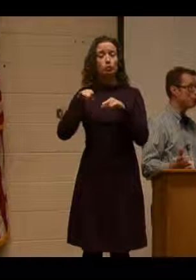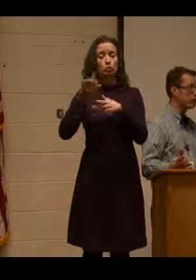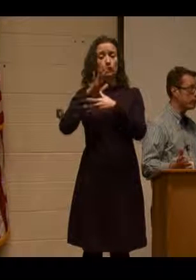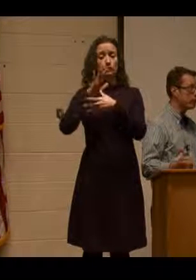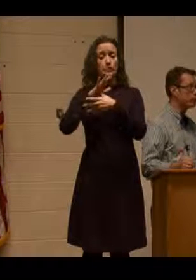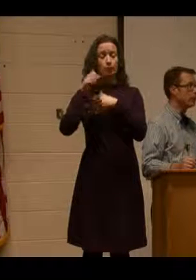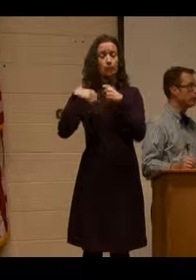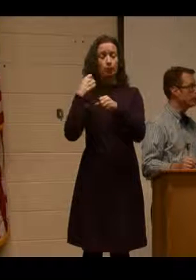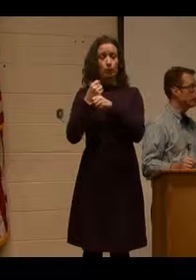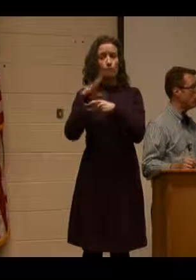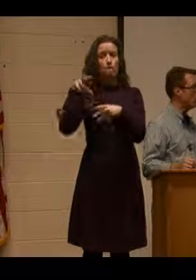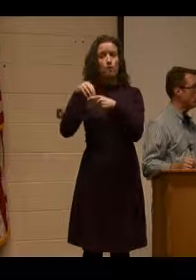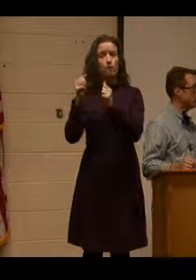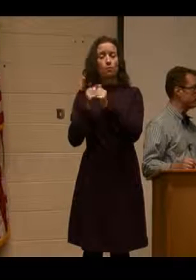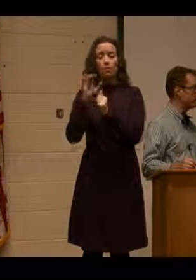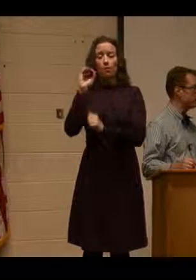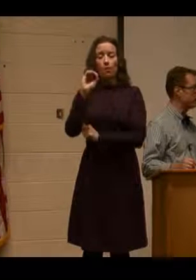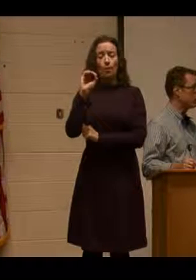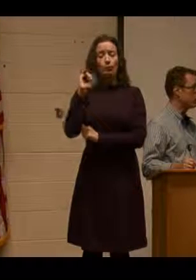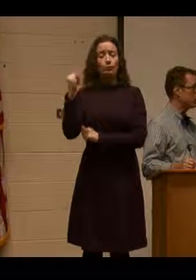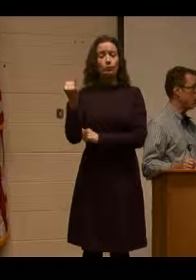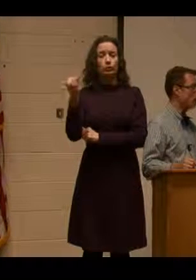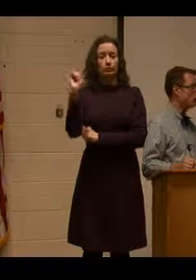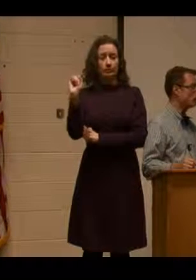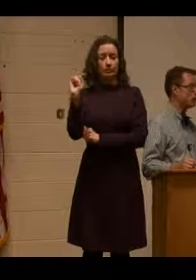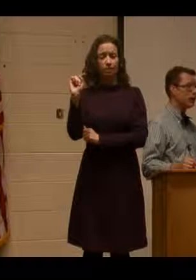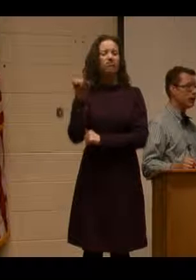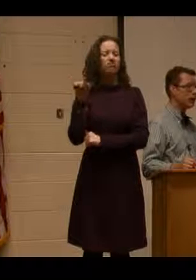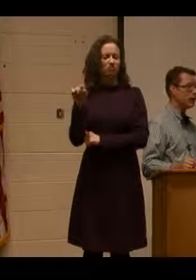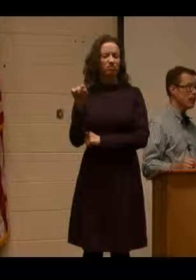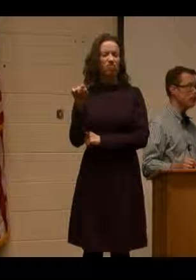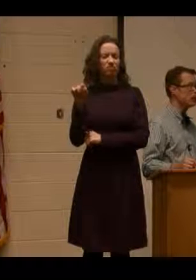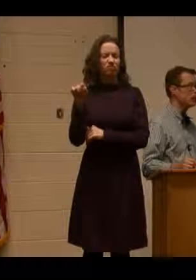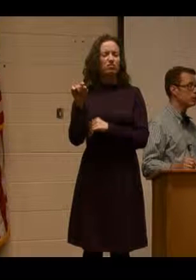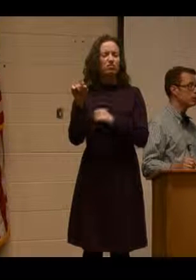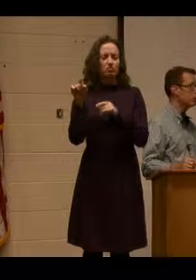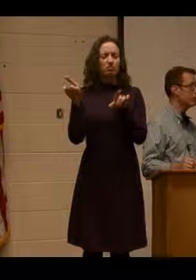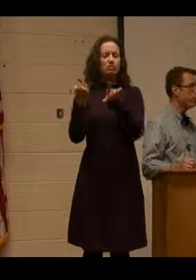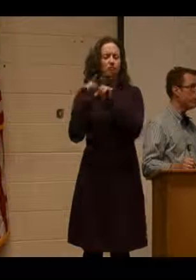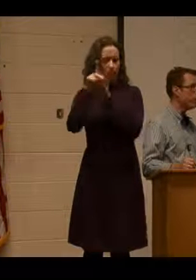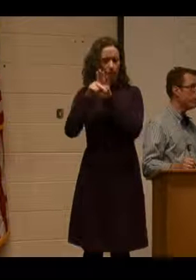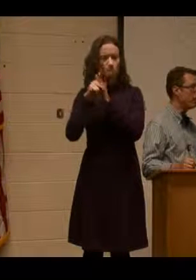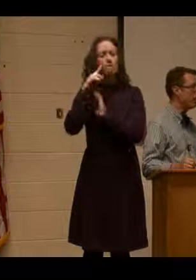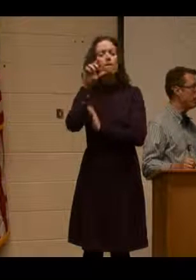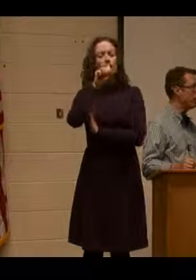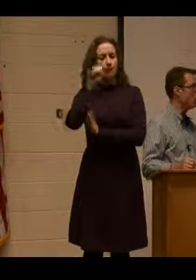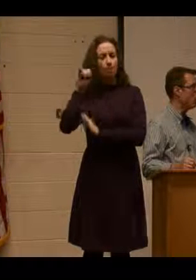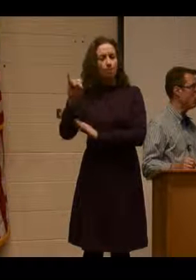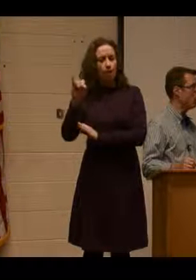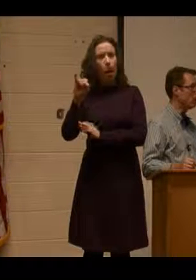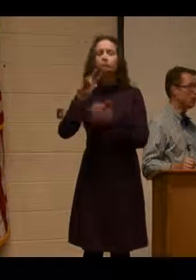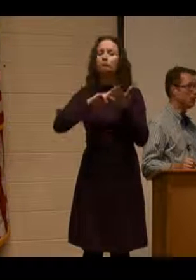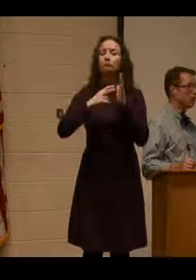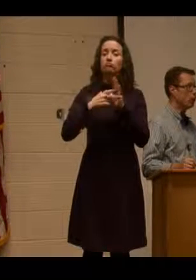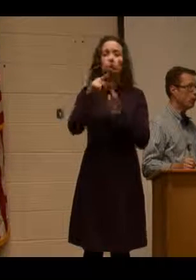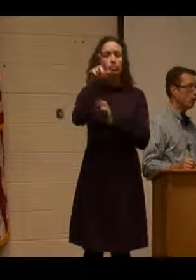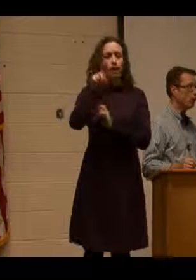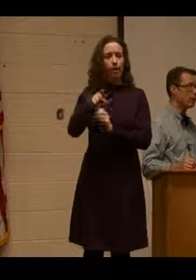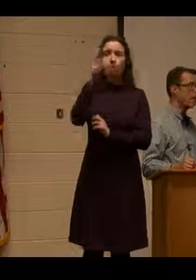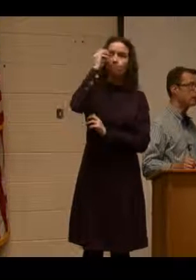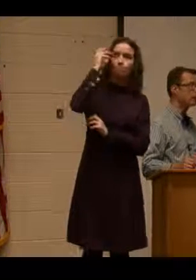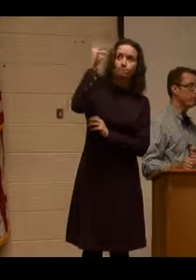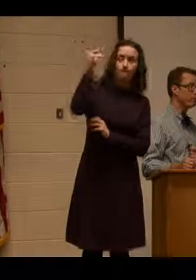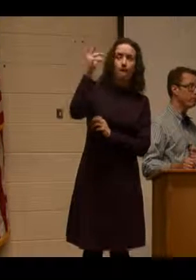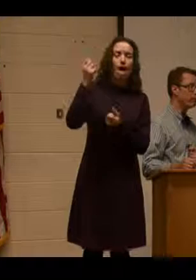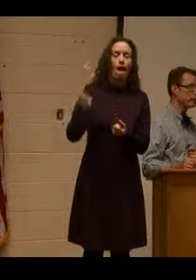very similar requirements with SSI. You just need to inform them about the amount of money that they will be